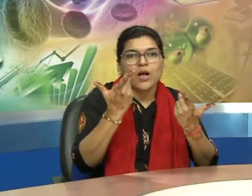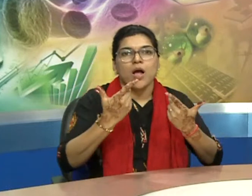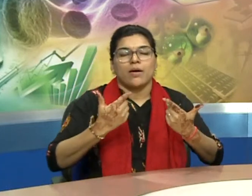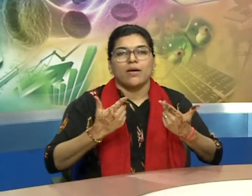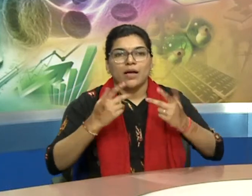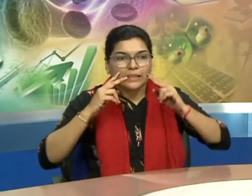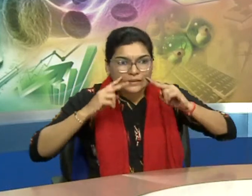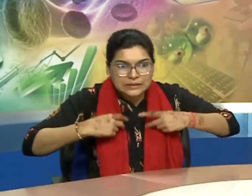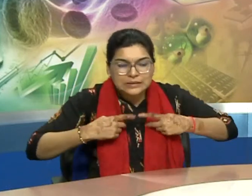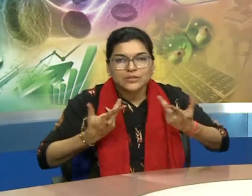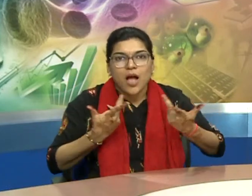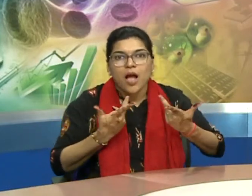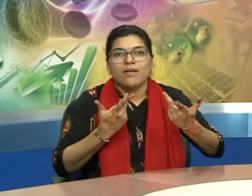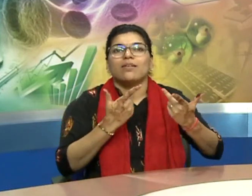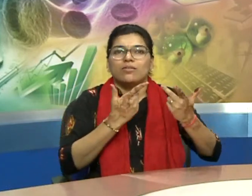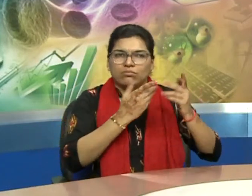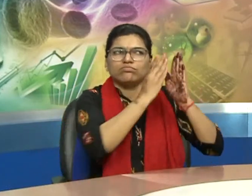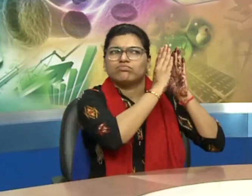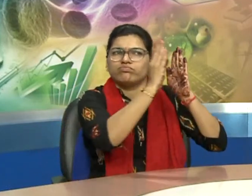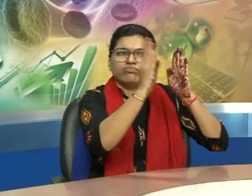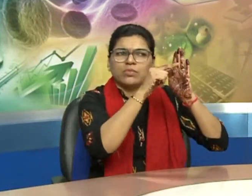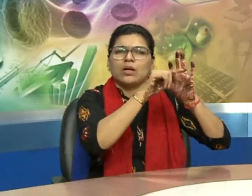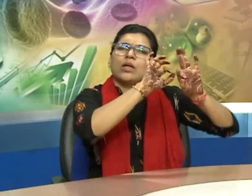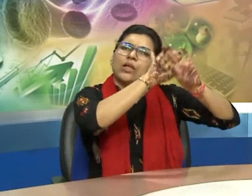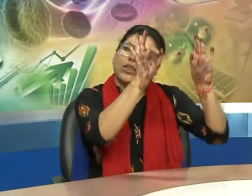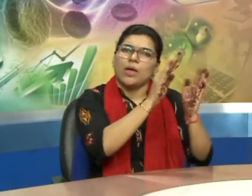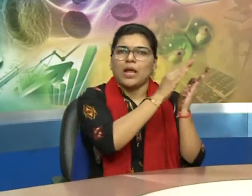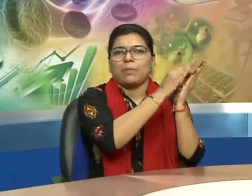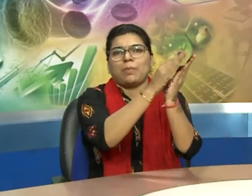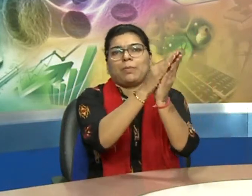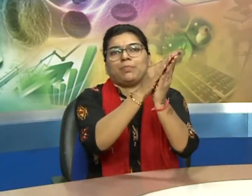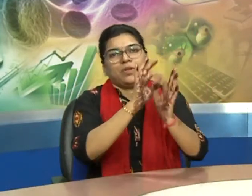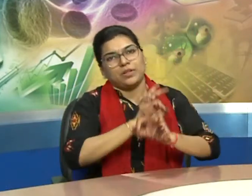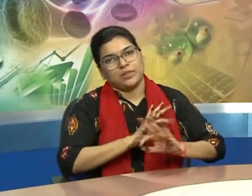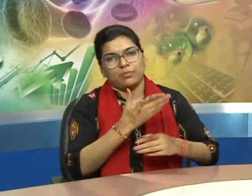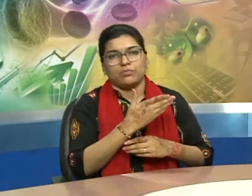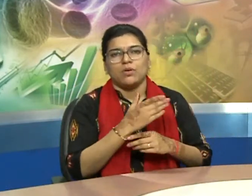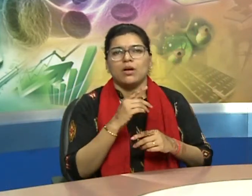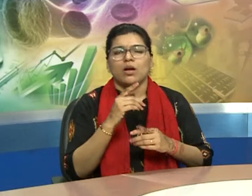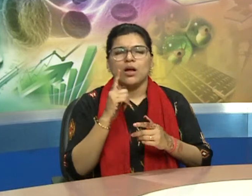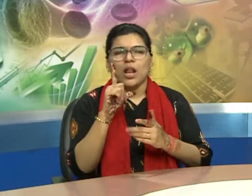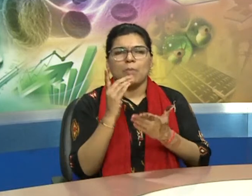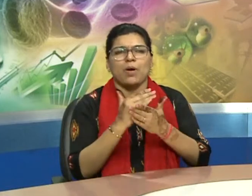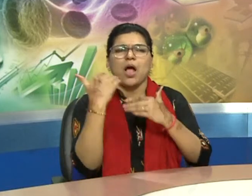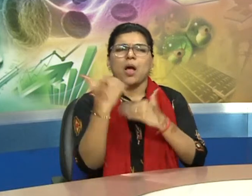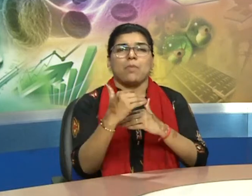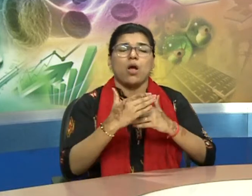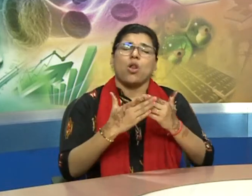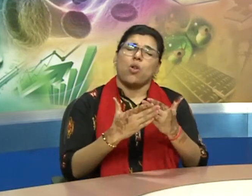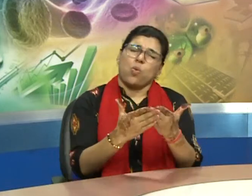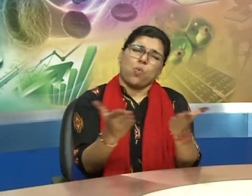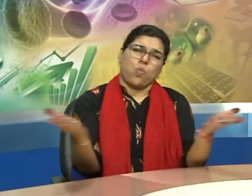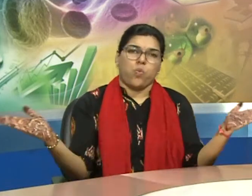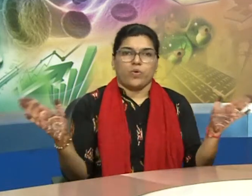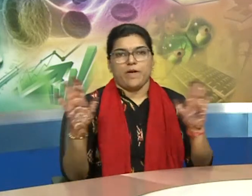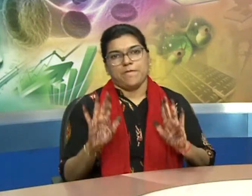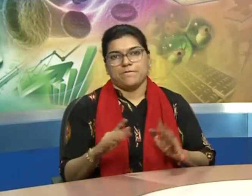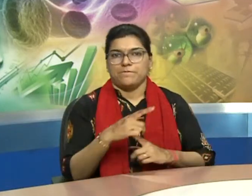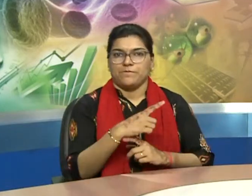so that students can get reference and they'll do research analysis for them.